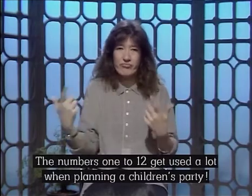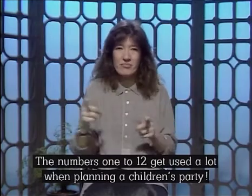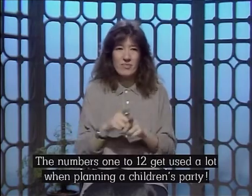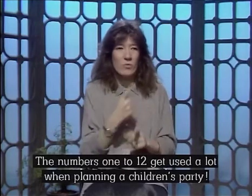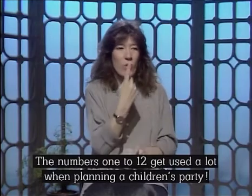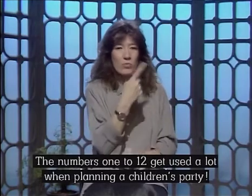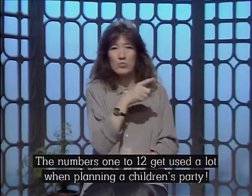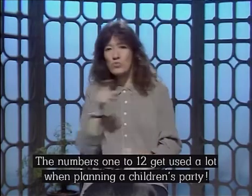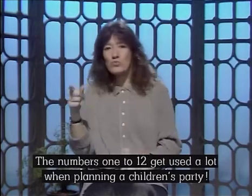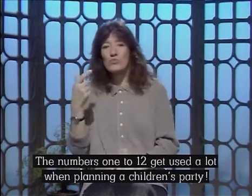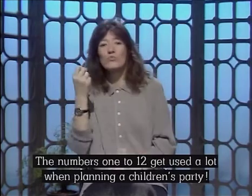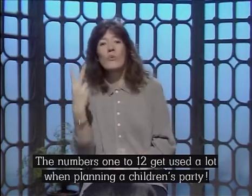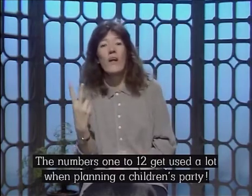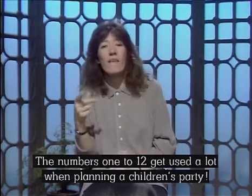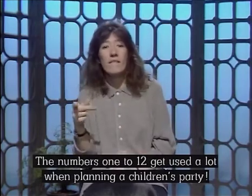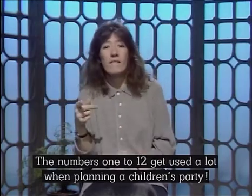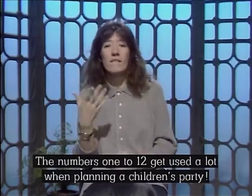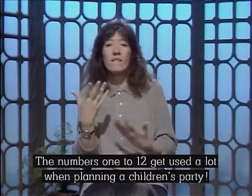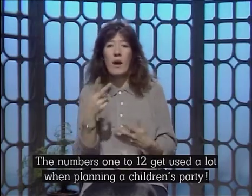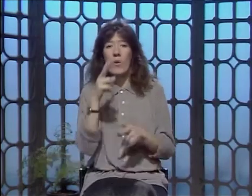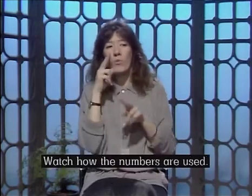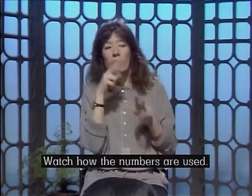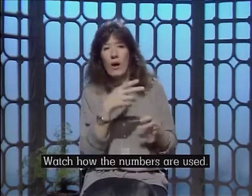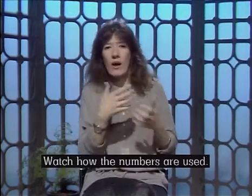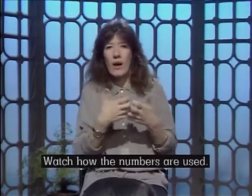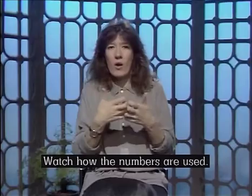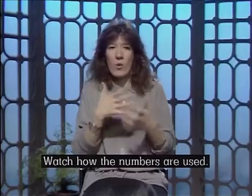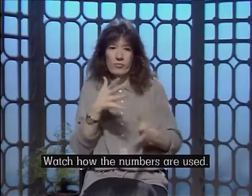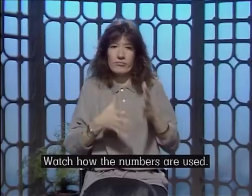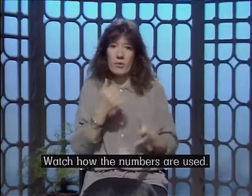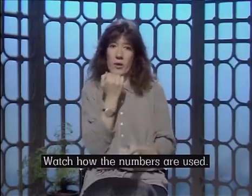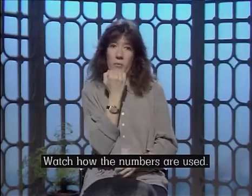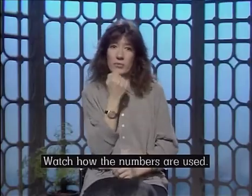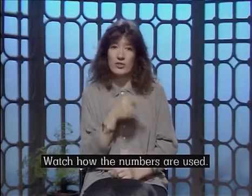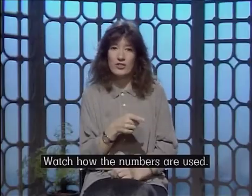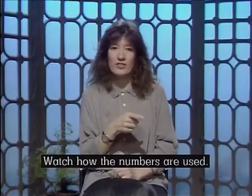planning a children's party. Watch how the numbers are used.